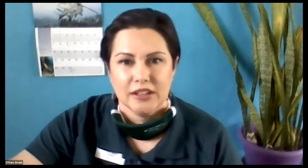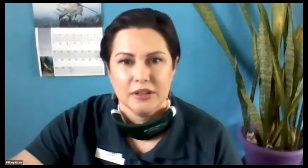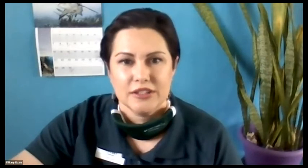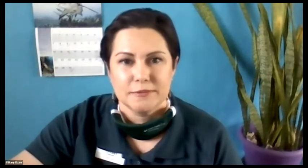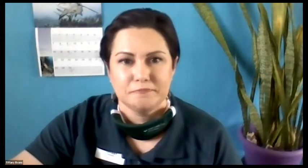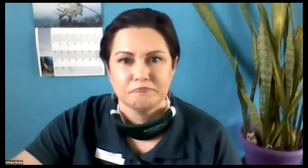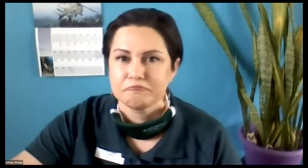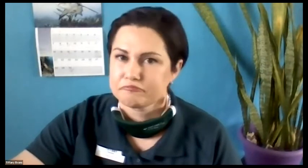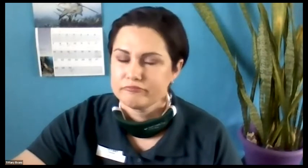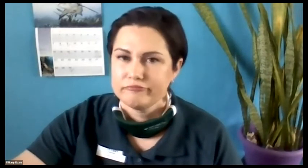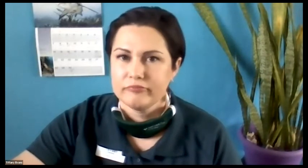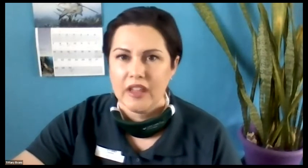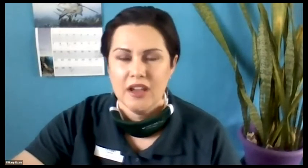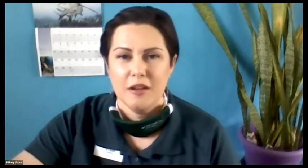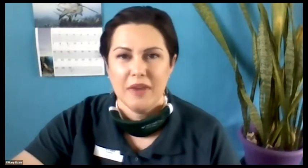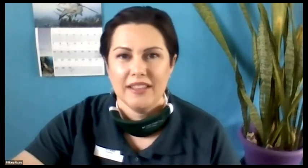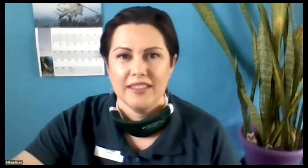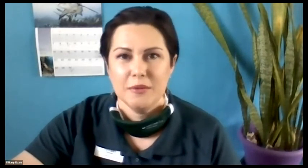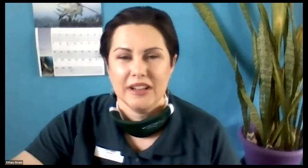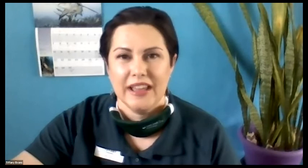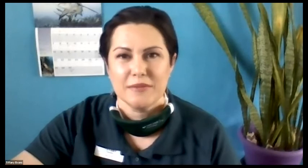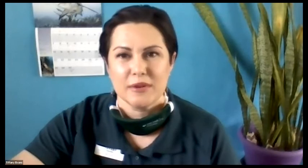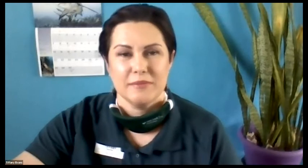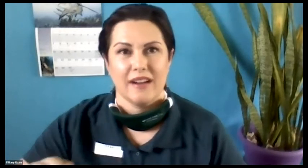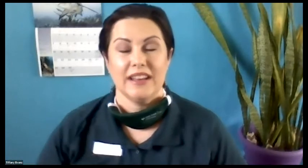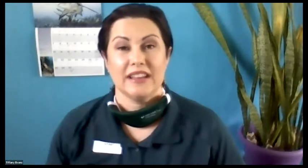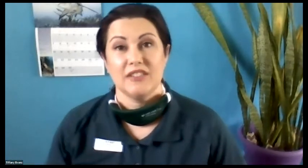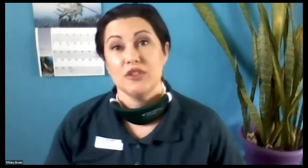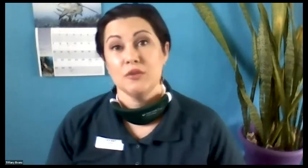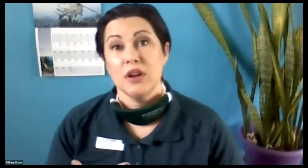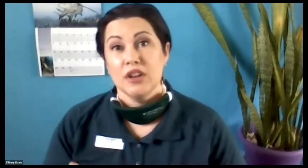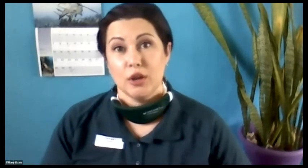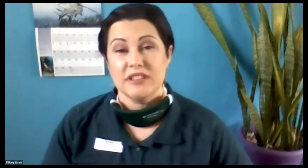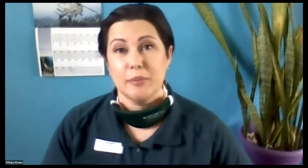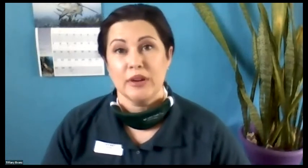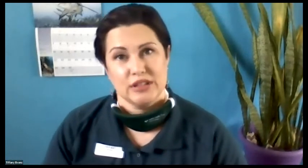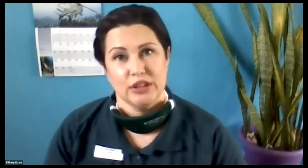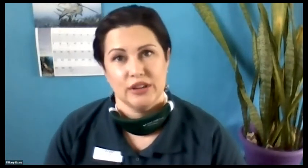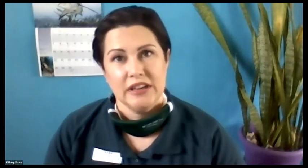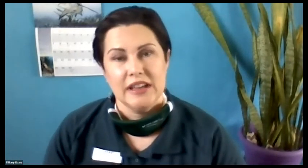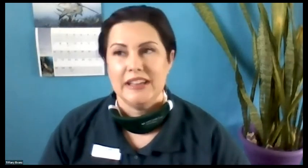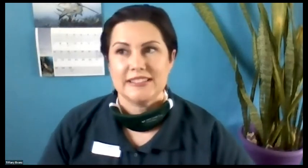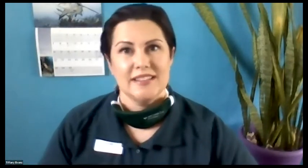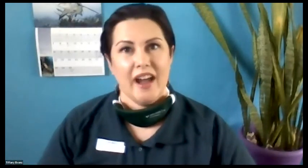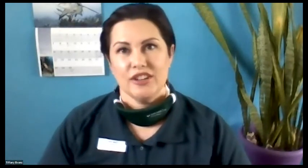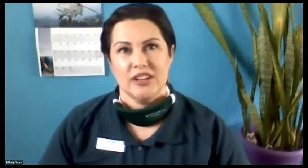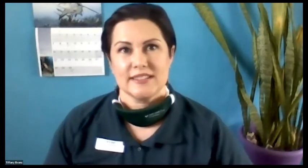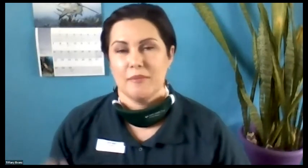Language? I think what I like most about it, and if you go deeper into learning, it's not just